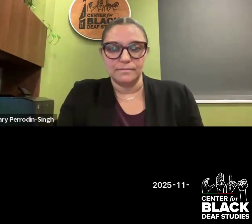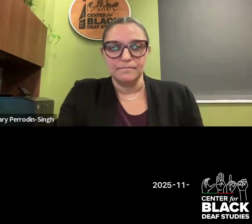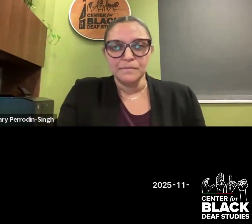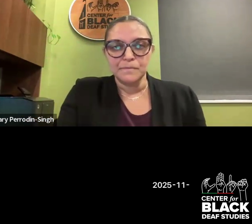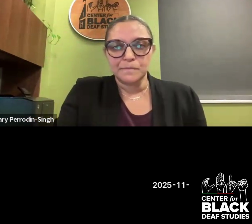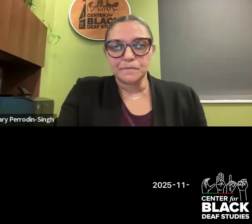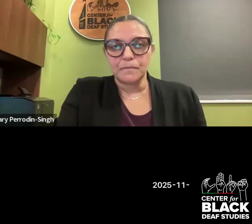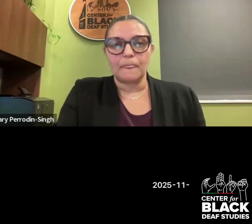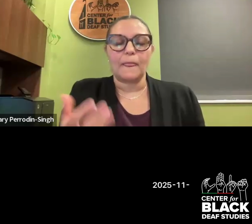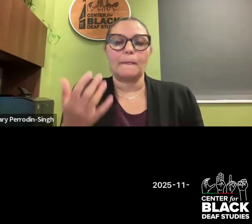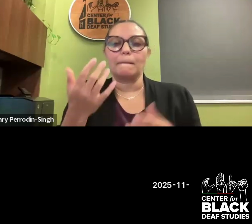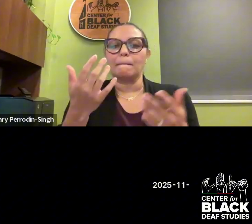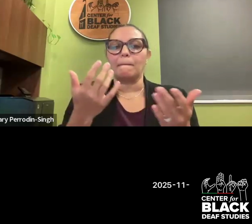deaf children?